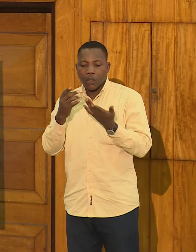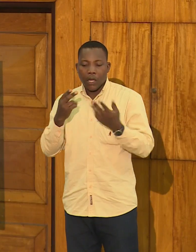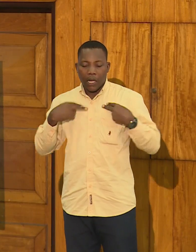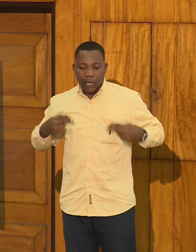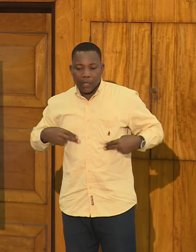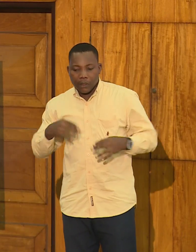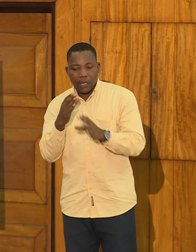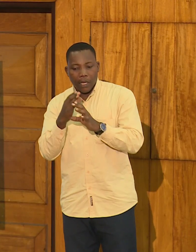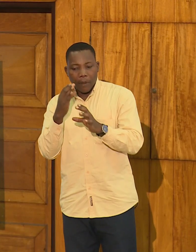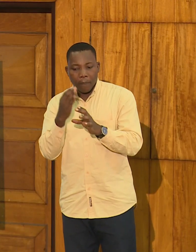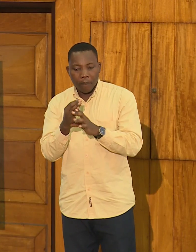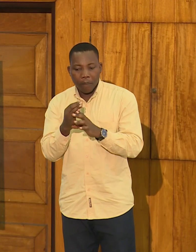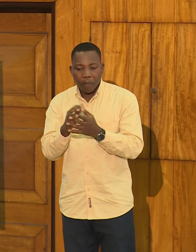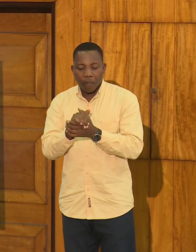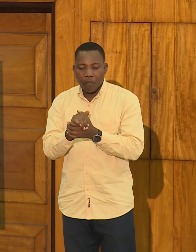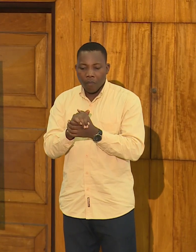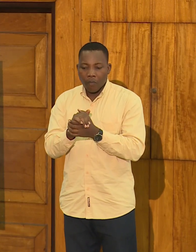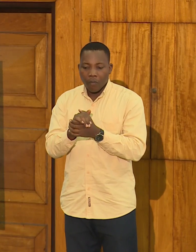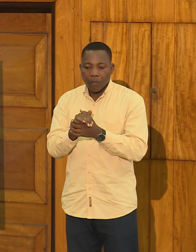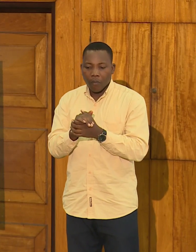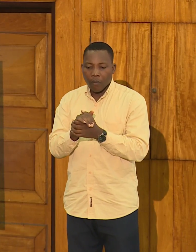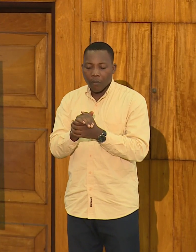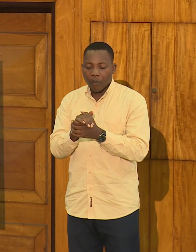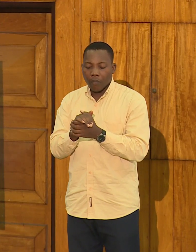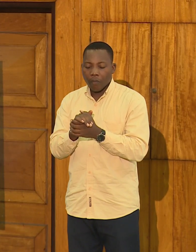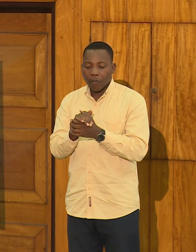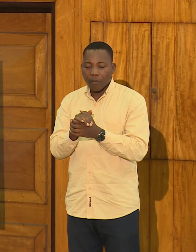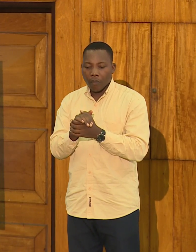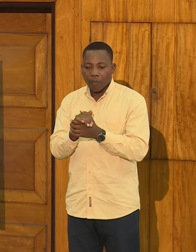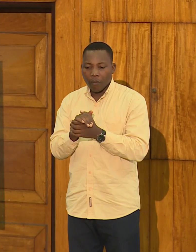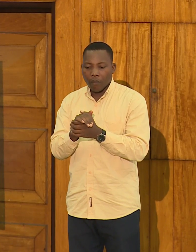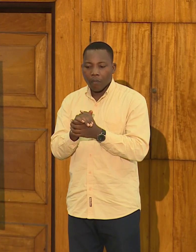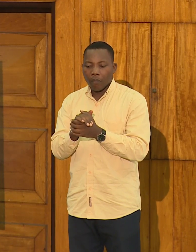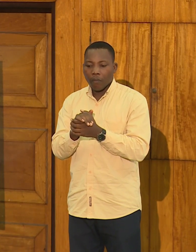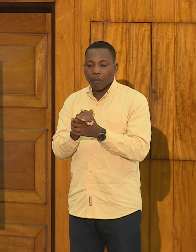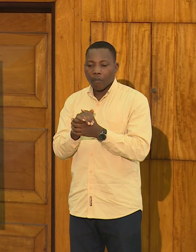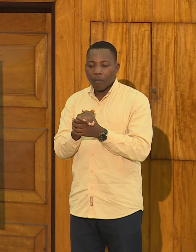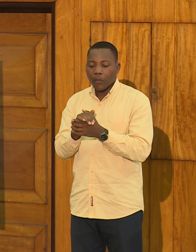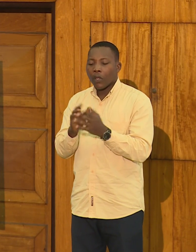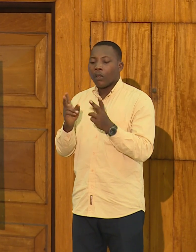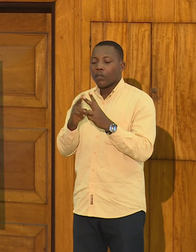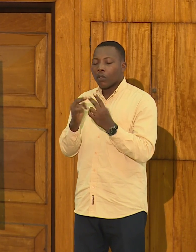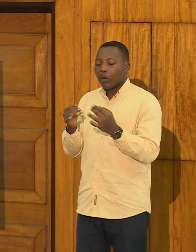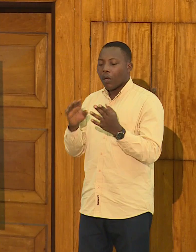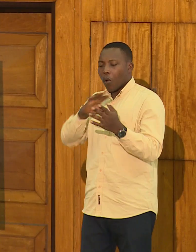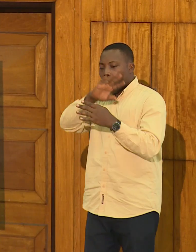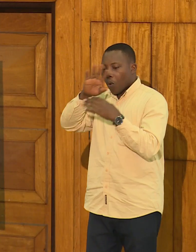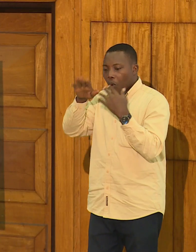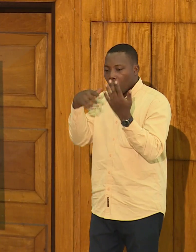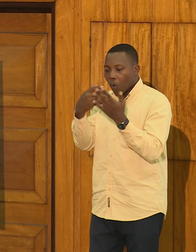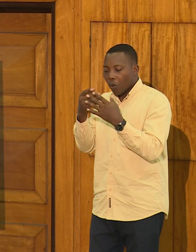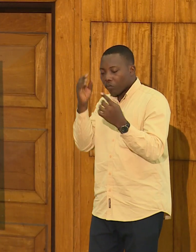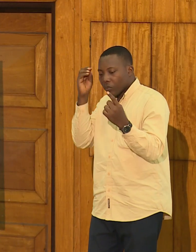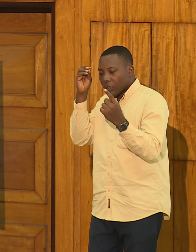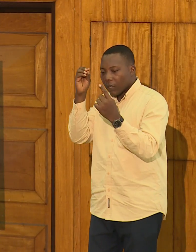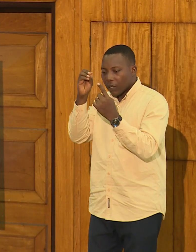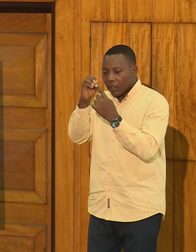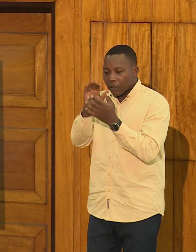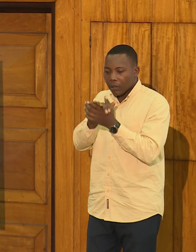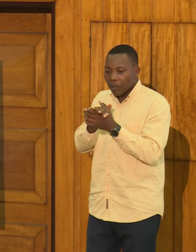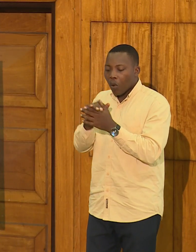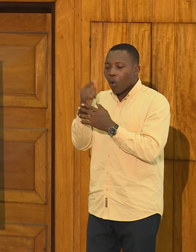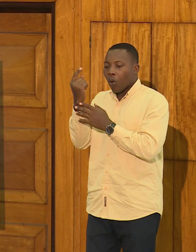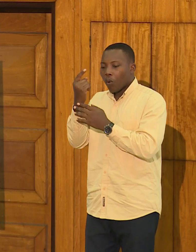relationship level, there were home visits and family therapy sessions that were done, targeting the family members as well as